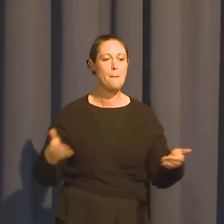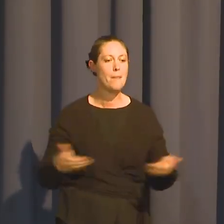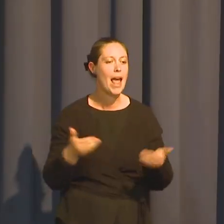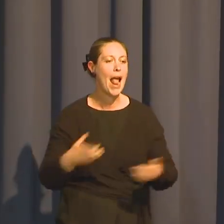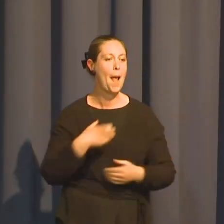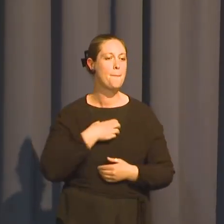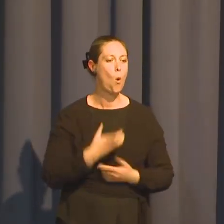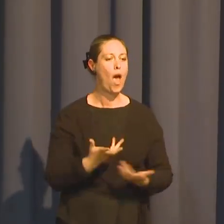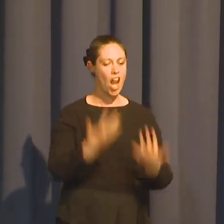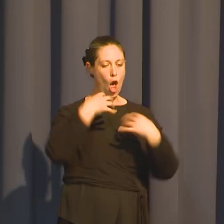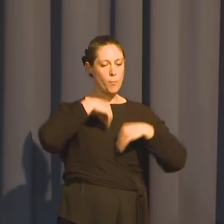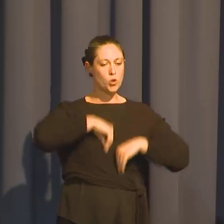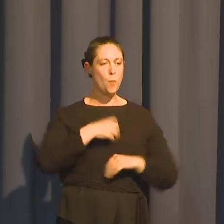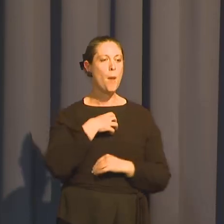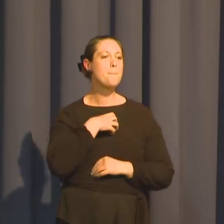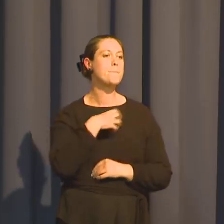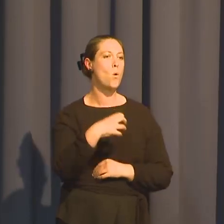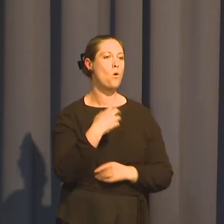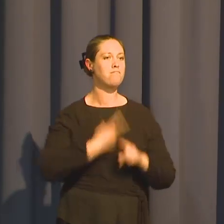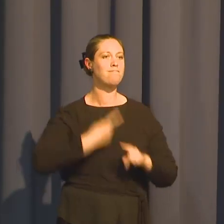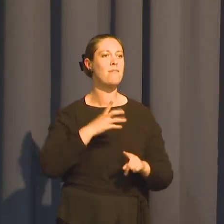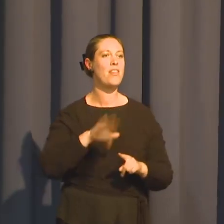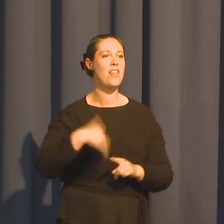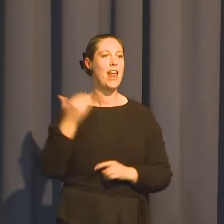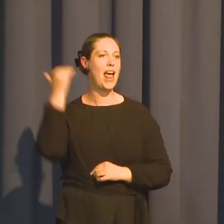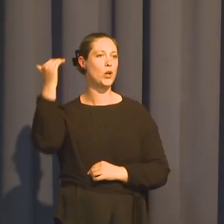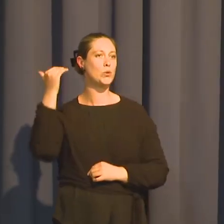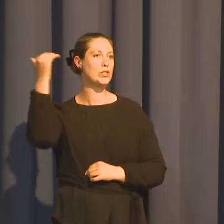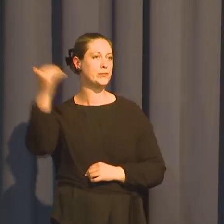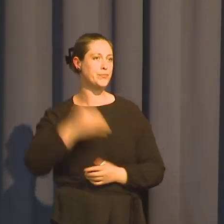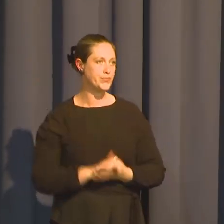more than we do as adults.